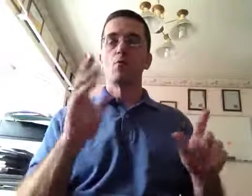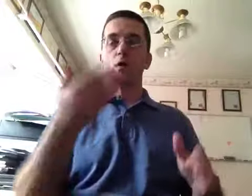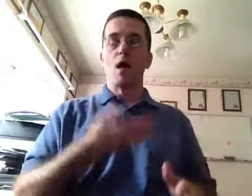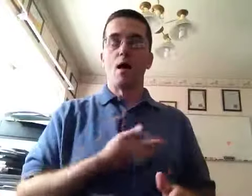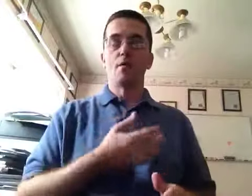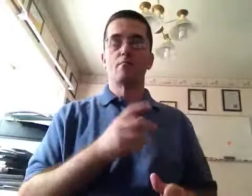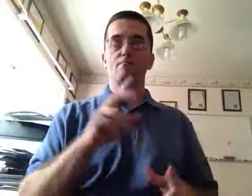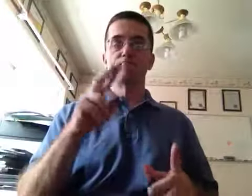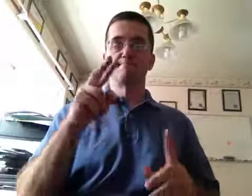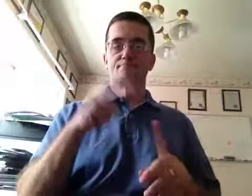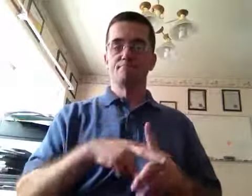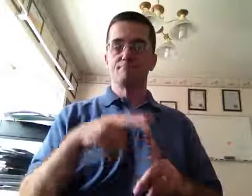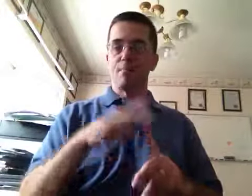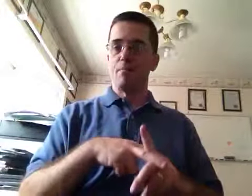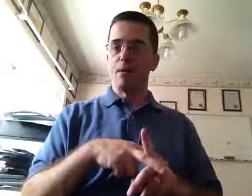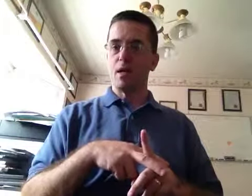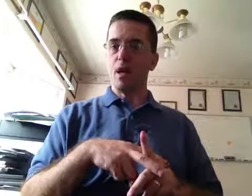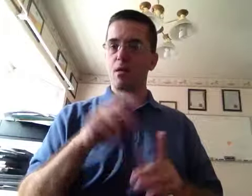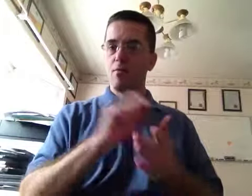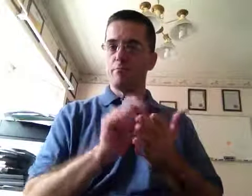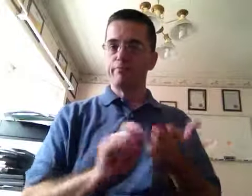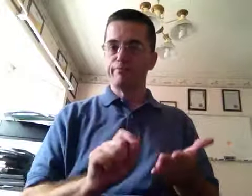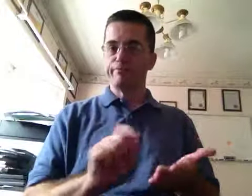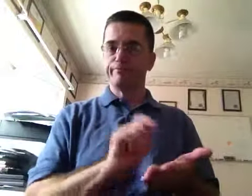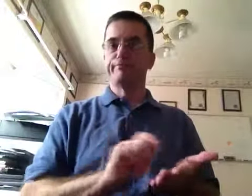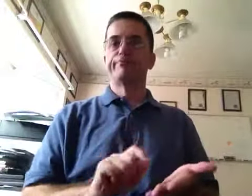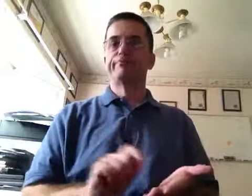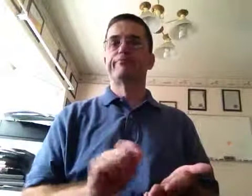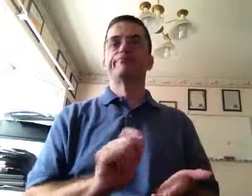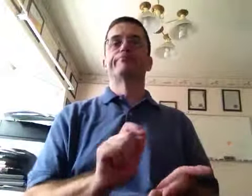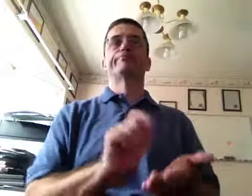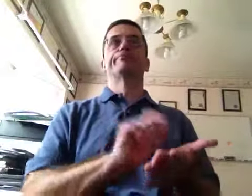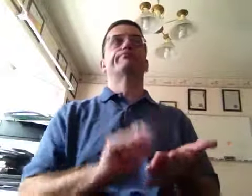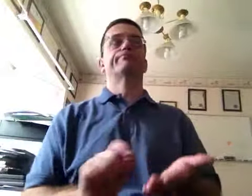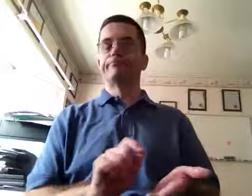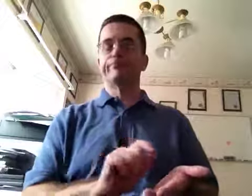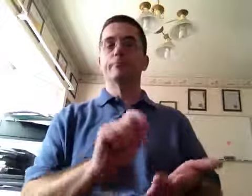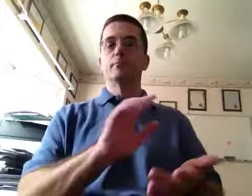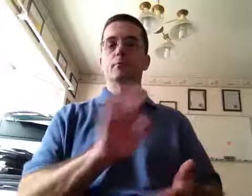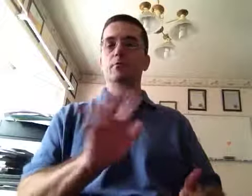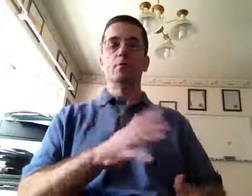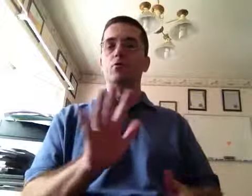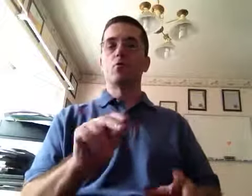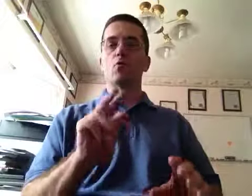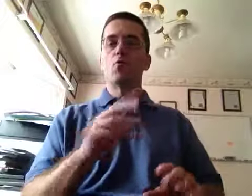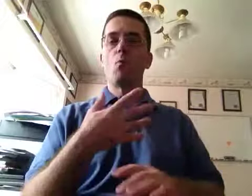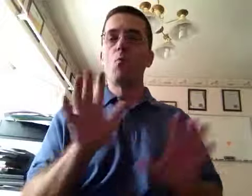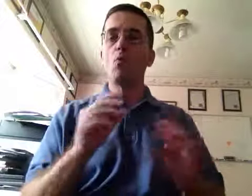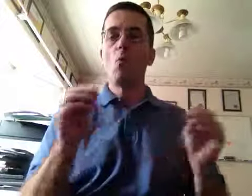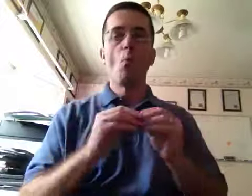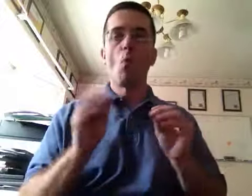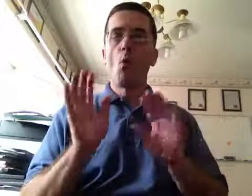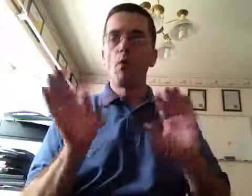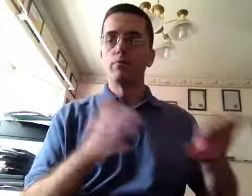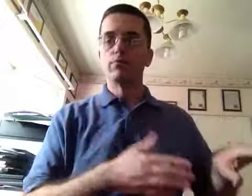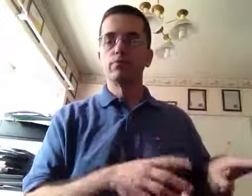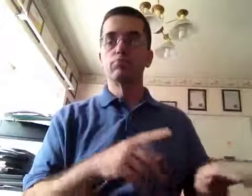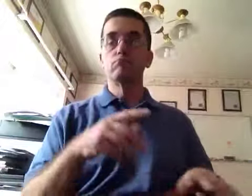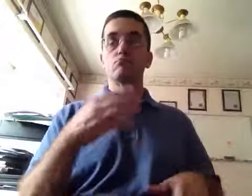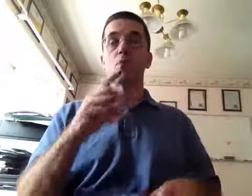gone. Most companies are like mine. Let me tell you about our little company. Last year, we hired 37 people. We had over 3,000